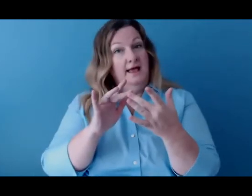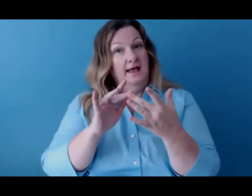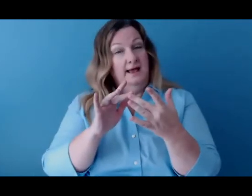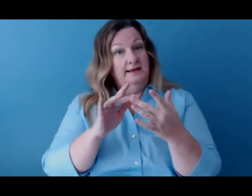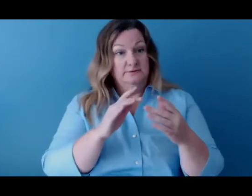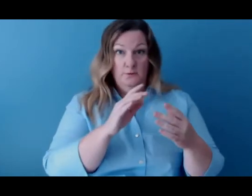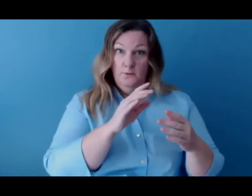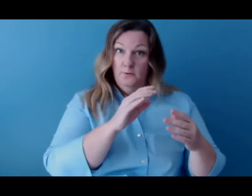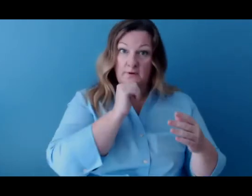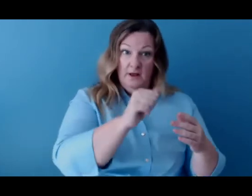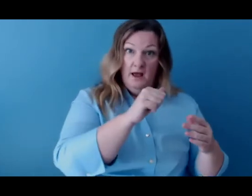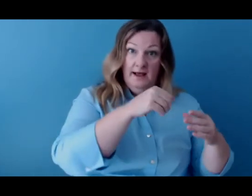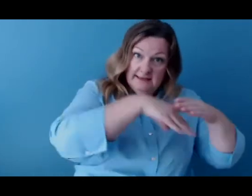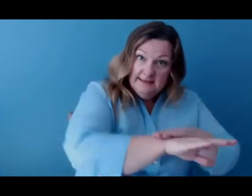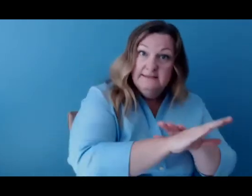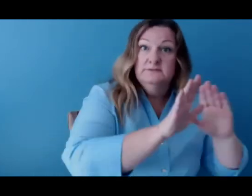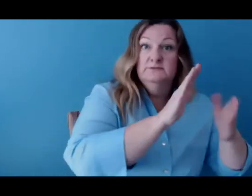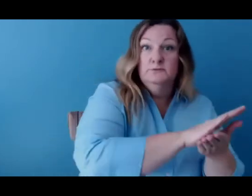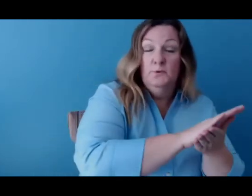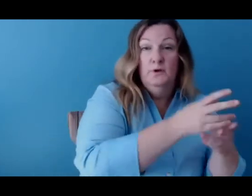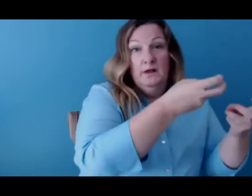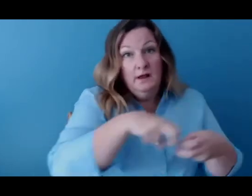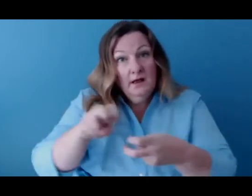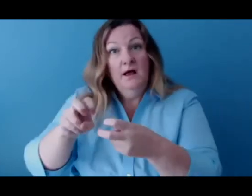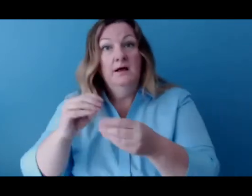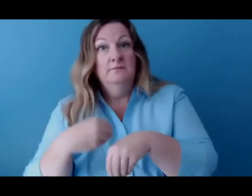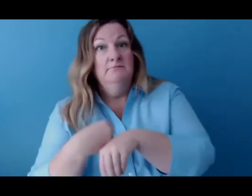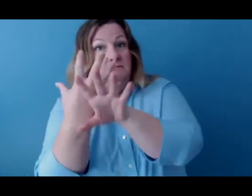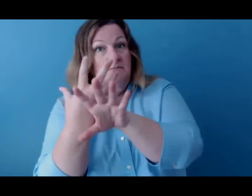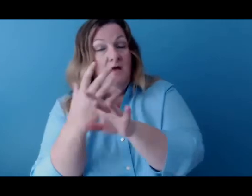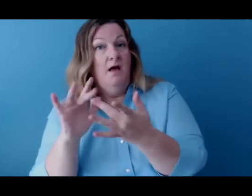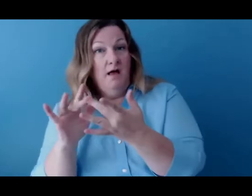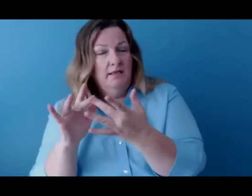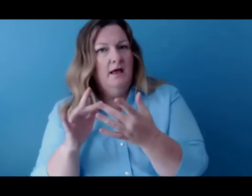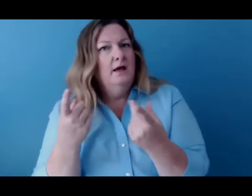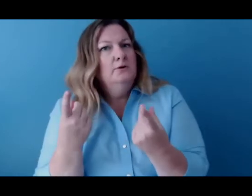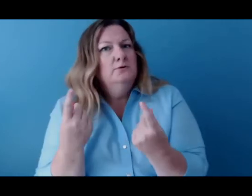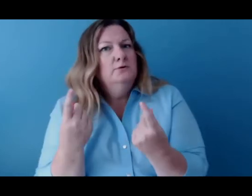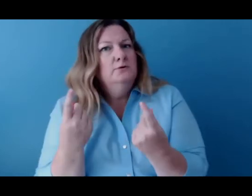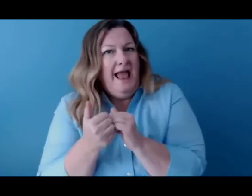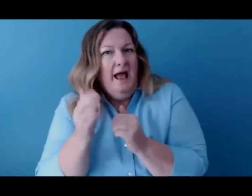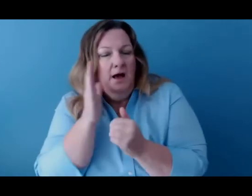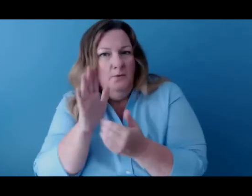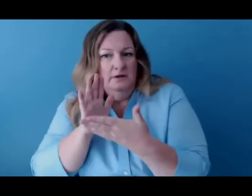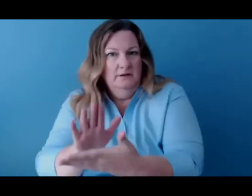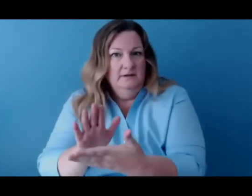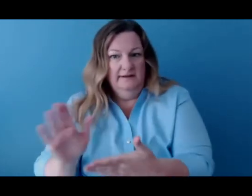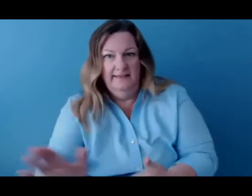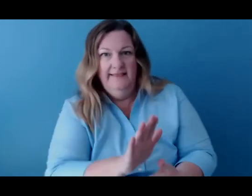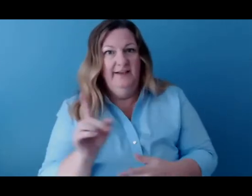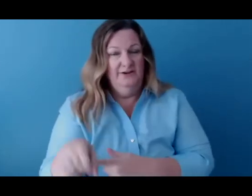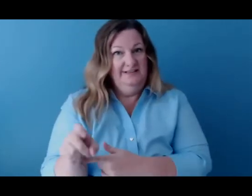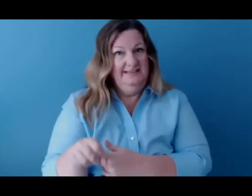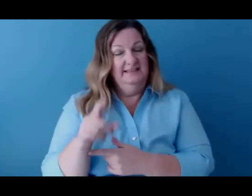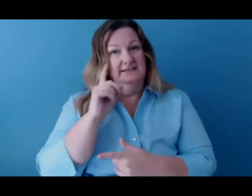online, you know, how will our websites be able to address this common group of